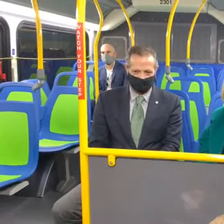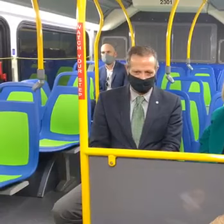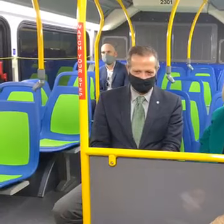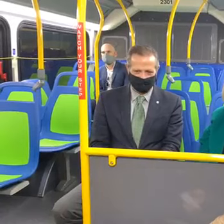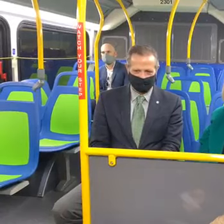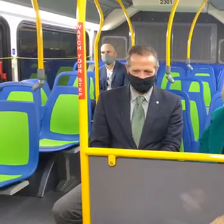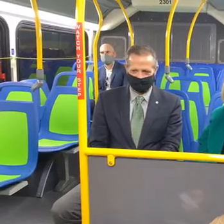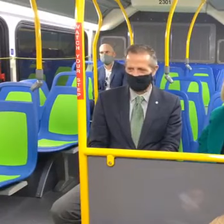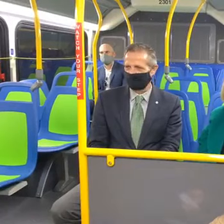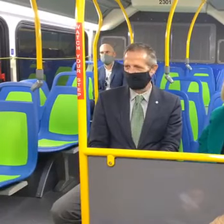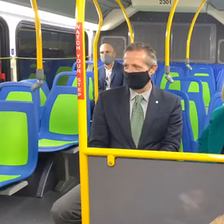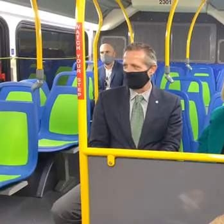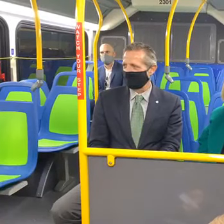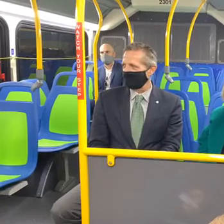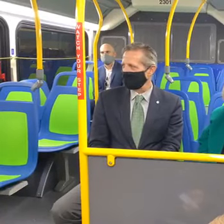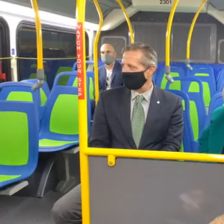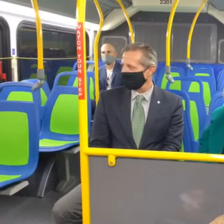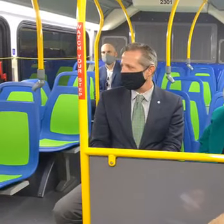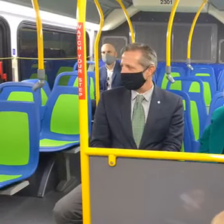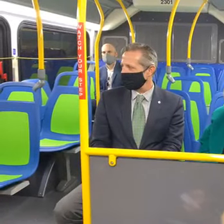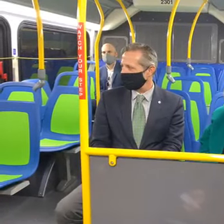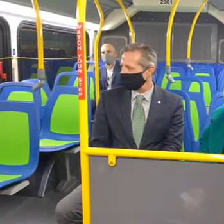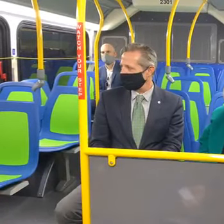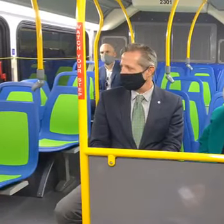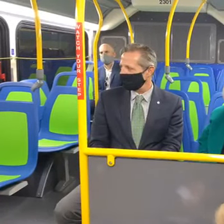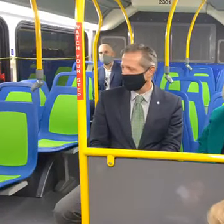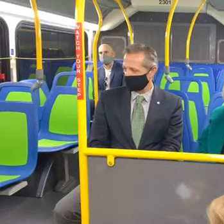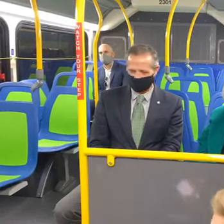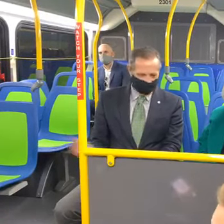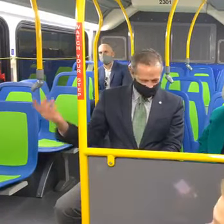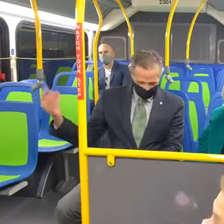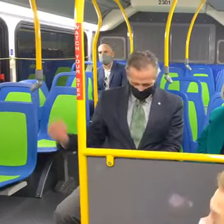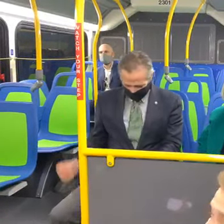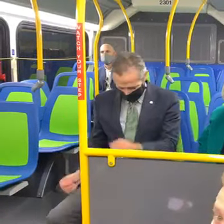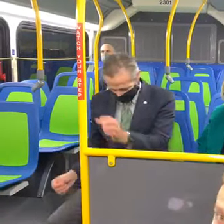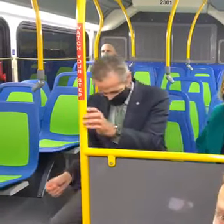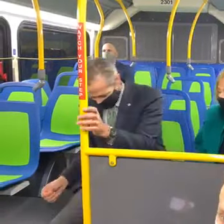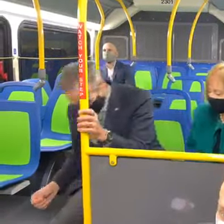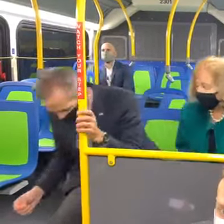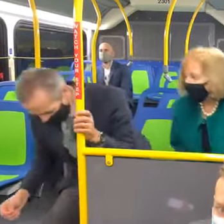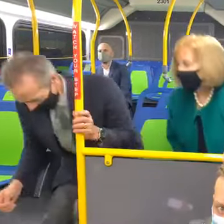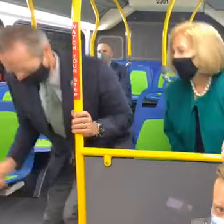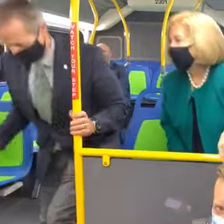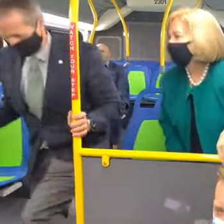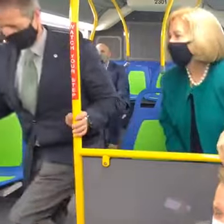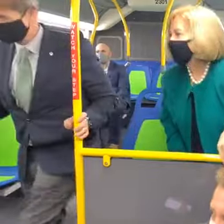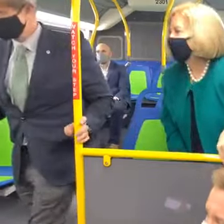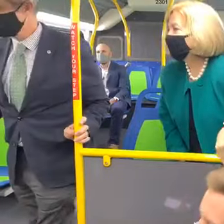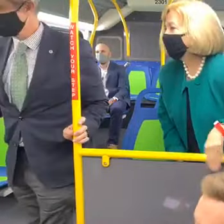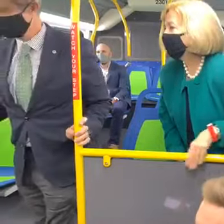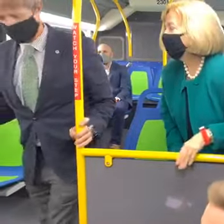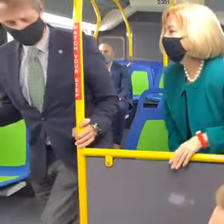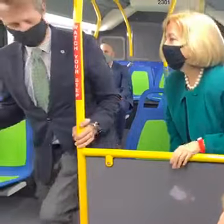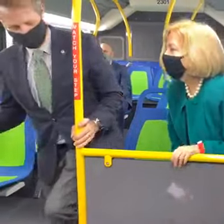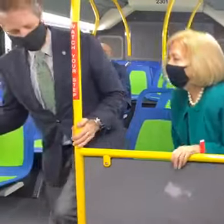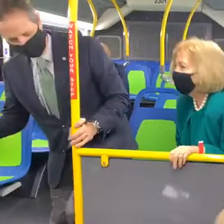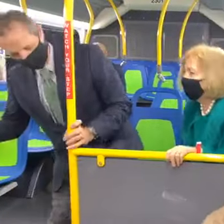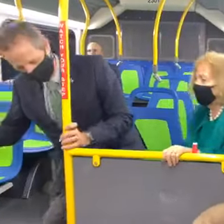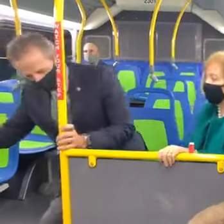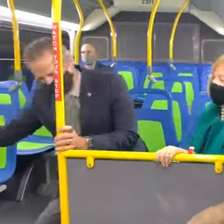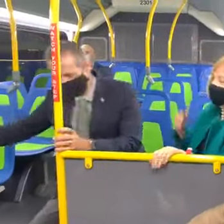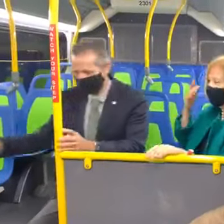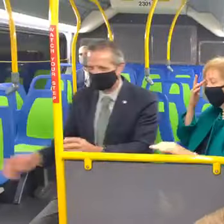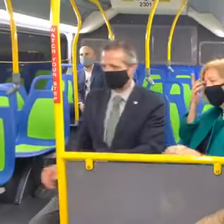That's right. So we do try to Doors opening. be fair about that. Good, good. All right? All right. Anything else? Stay there for a second. Doors